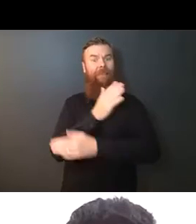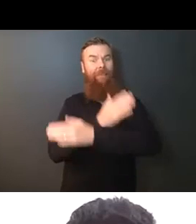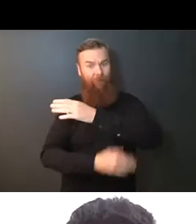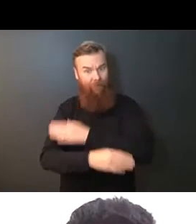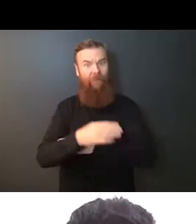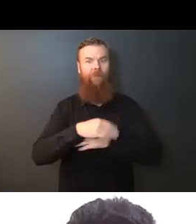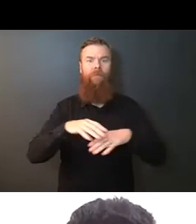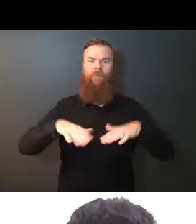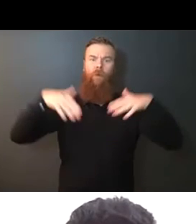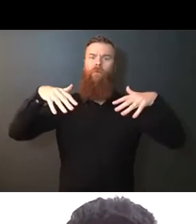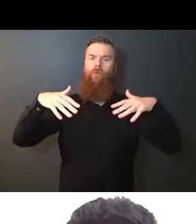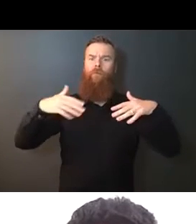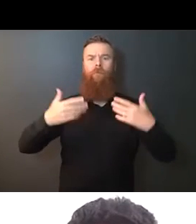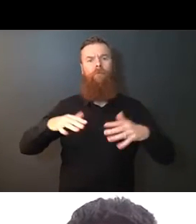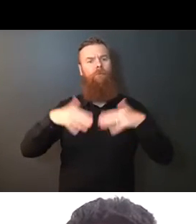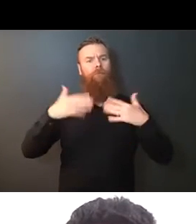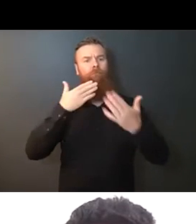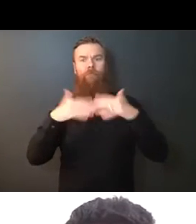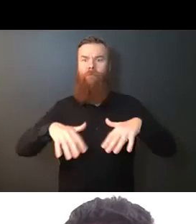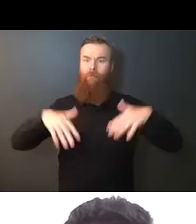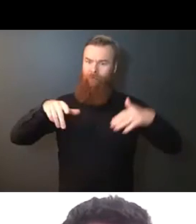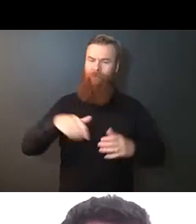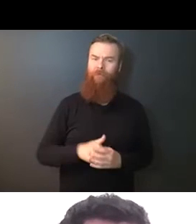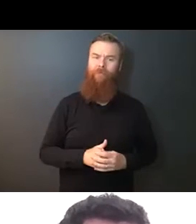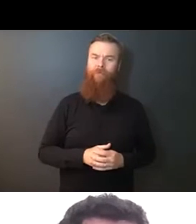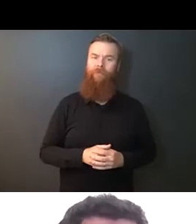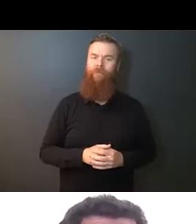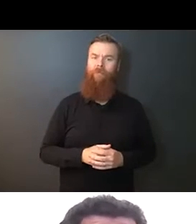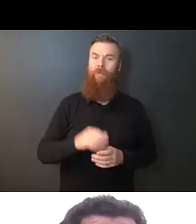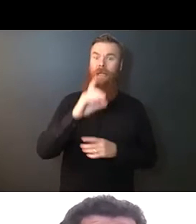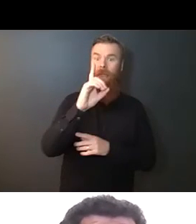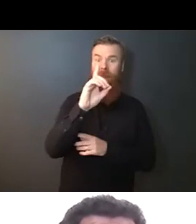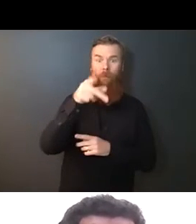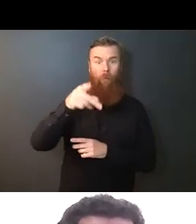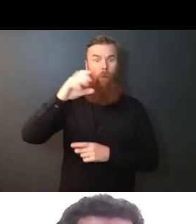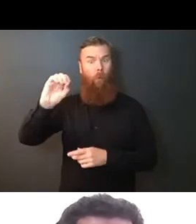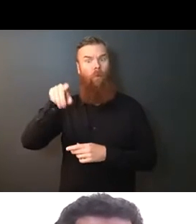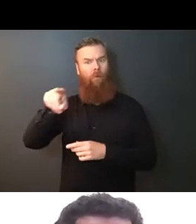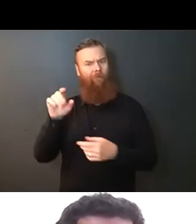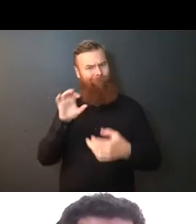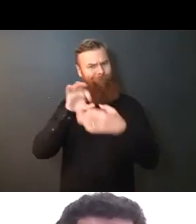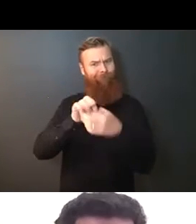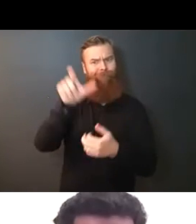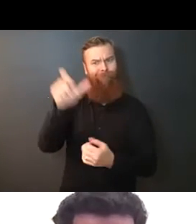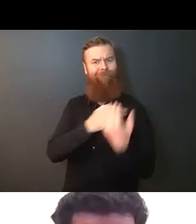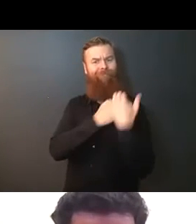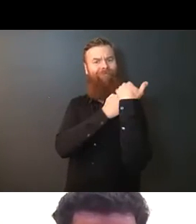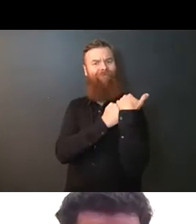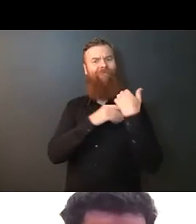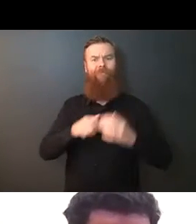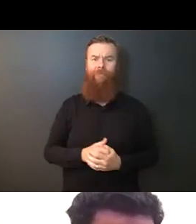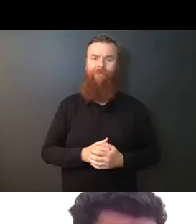Person Organization, engagement officer. So Betty is a deaf Ugandan, an accountant